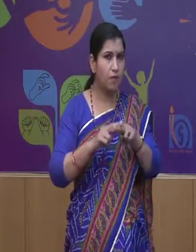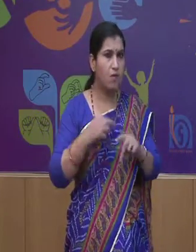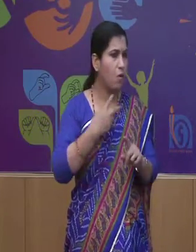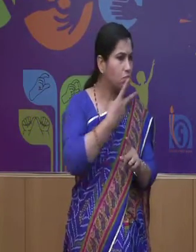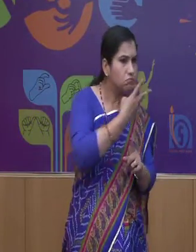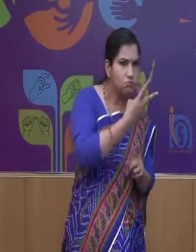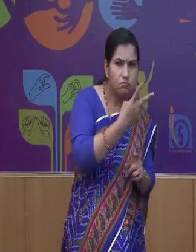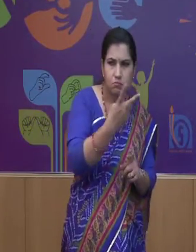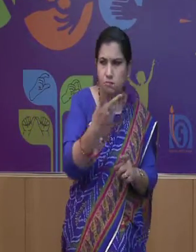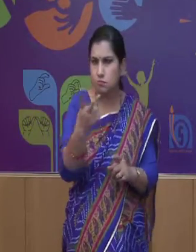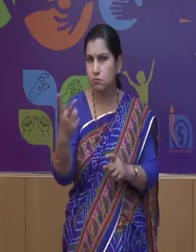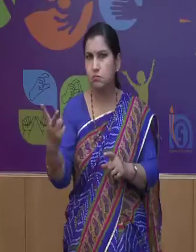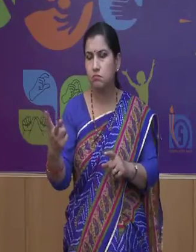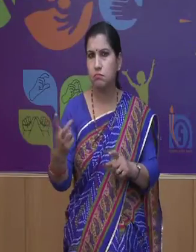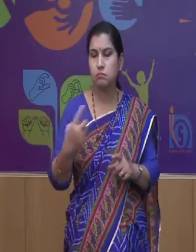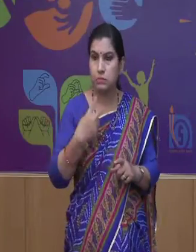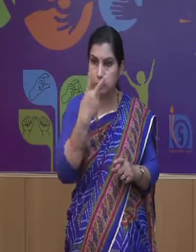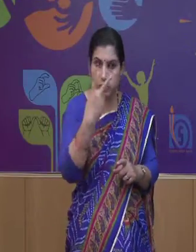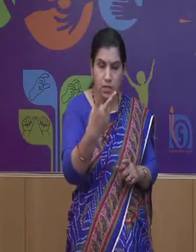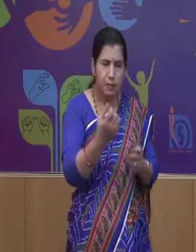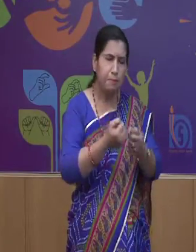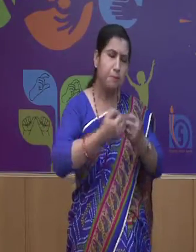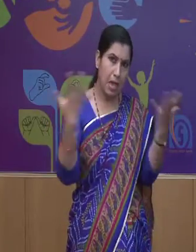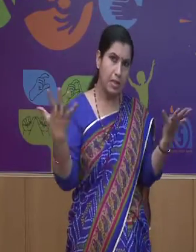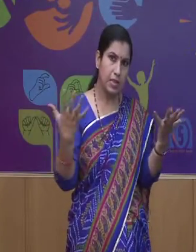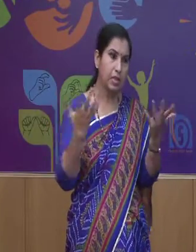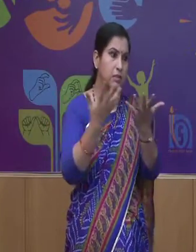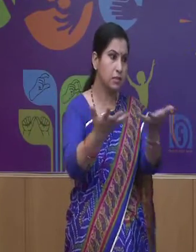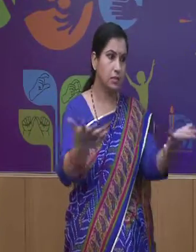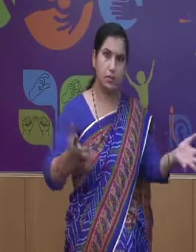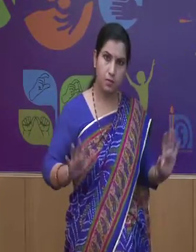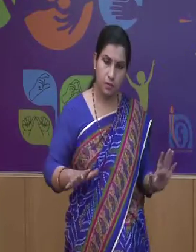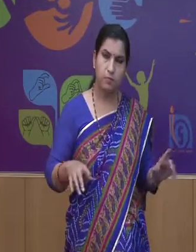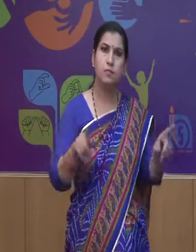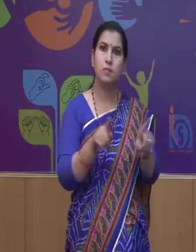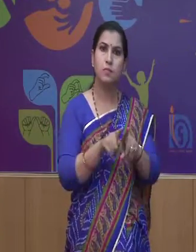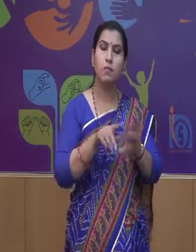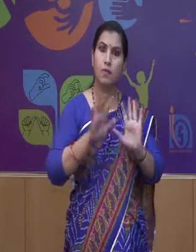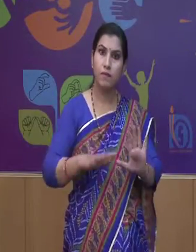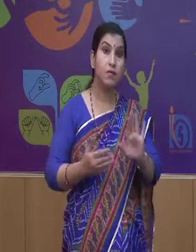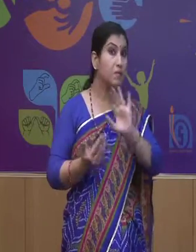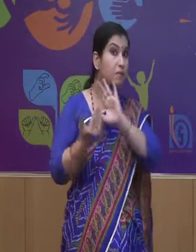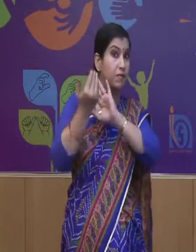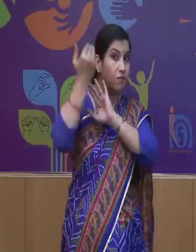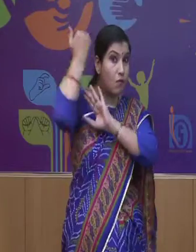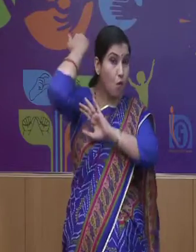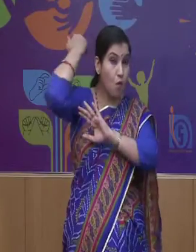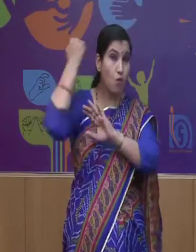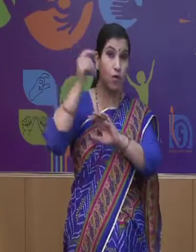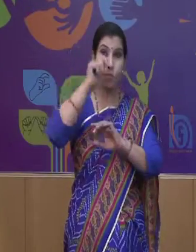around, we will find many things which have British